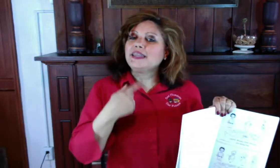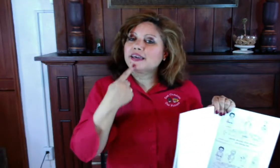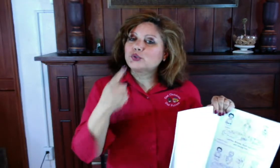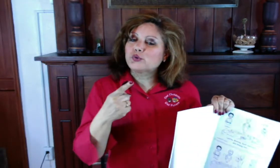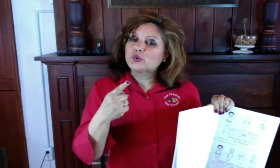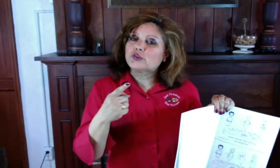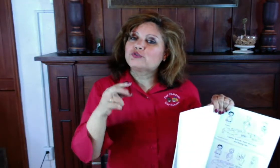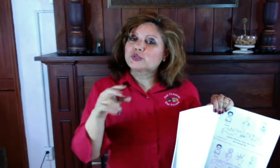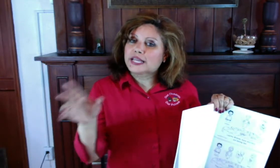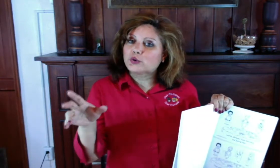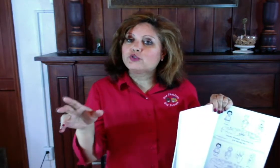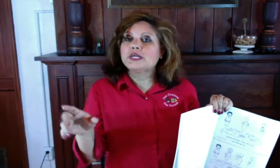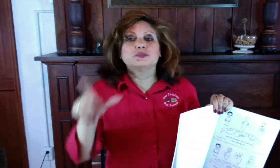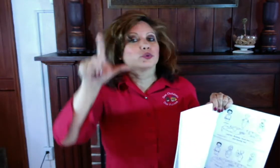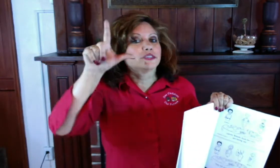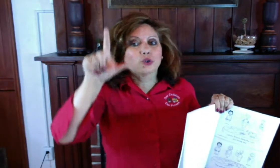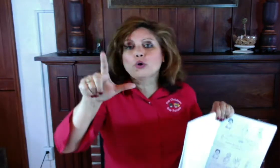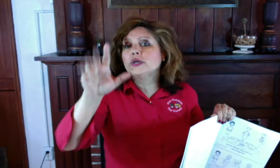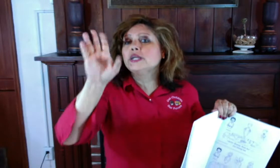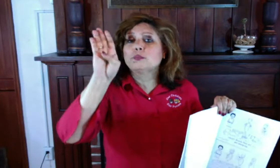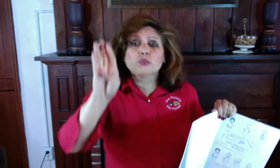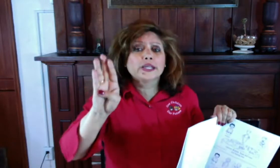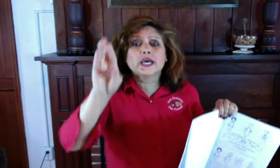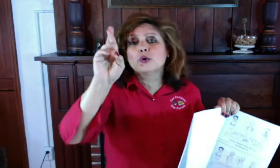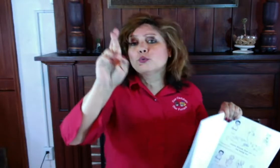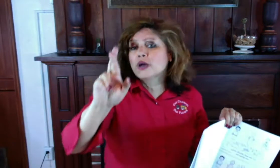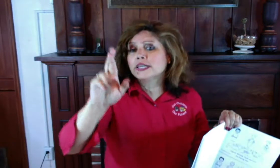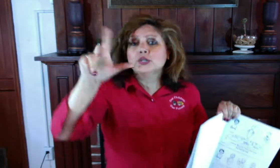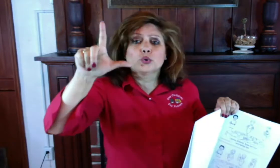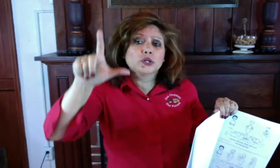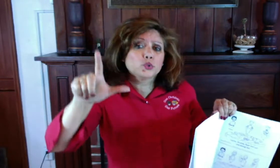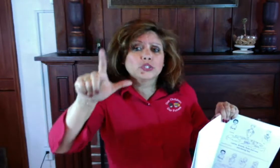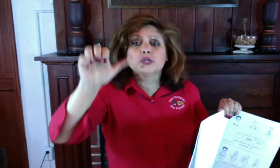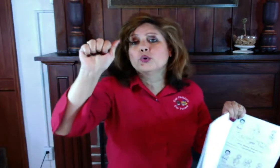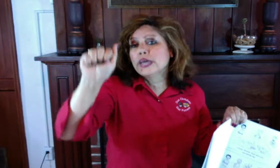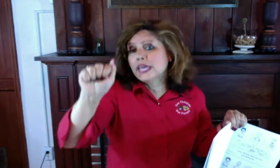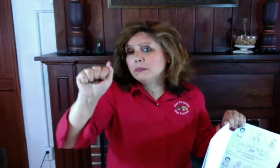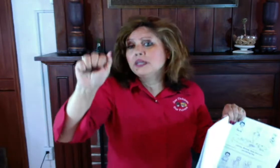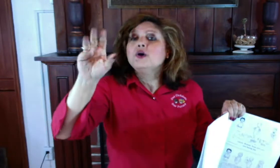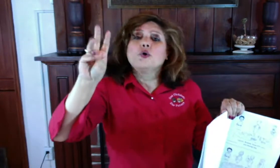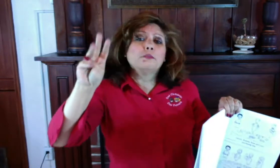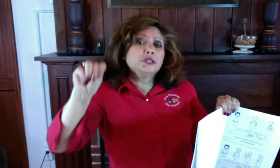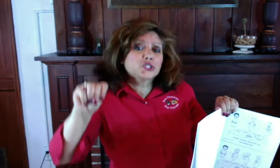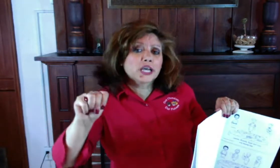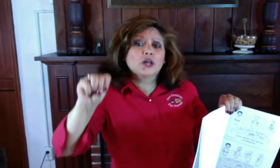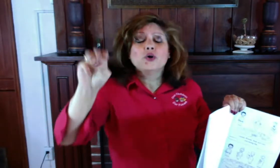like to use the first letter of their name. So if it's Lauren or Brenda or Ryan or Lucy or Amy or Michelle